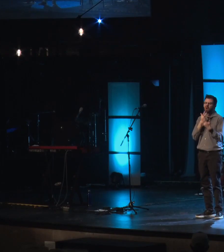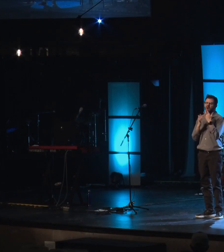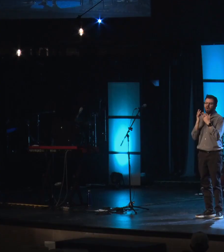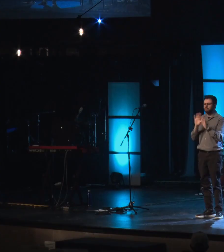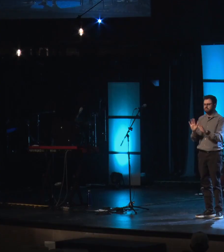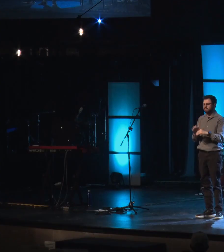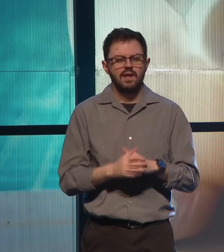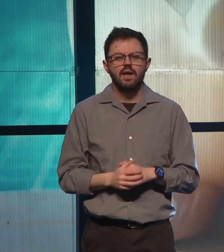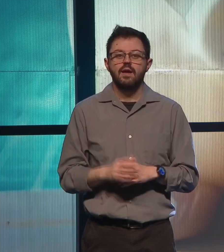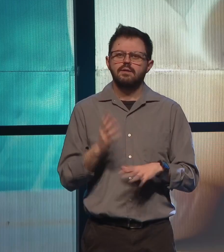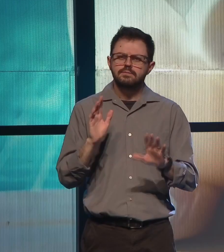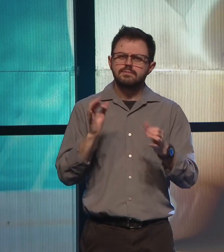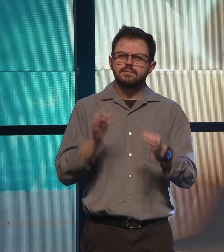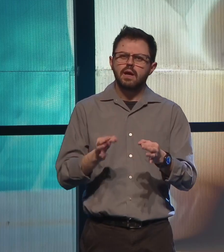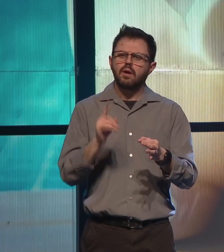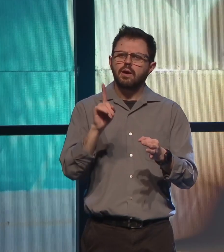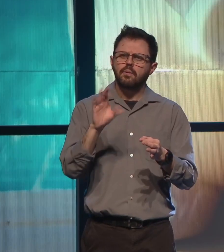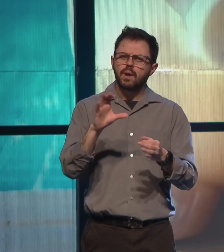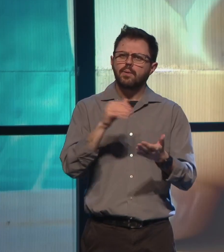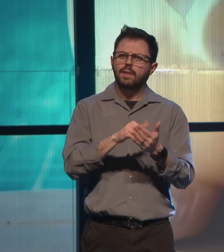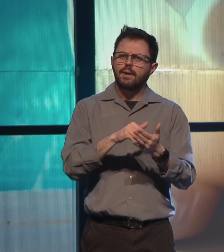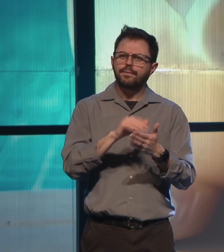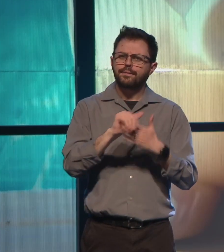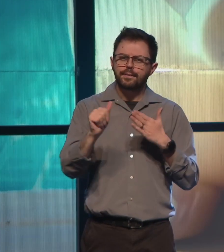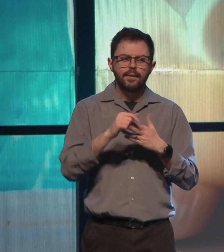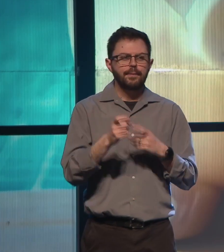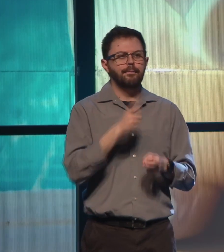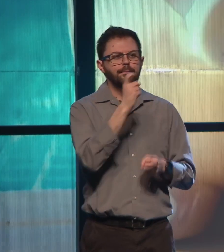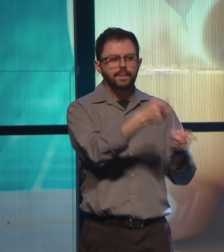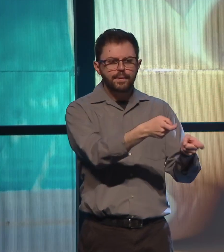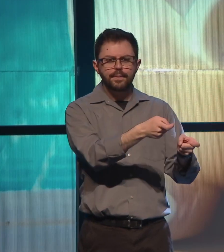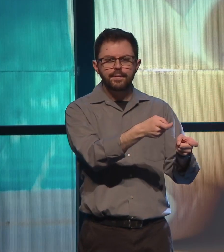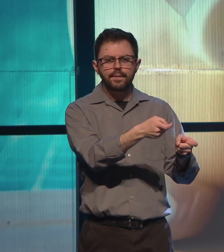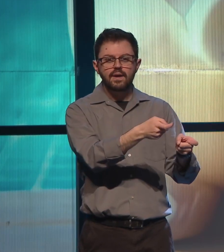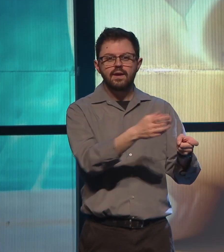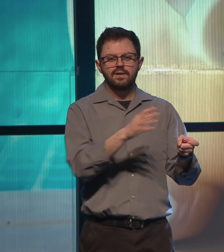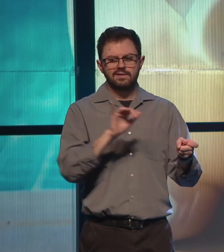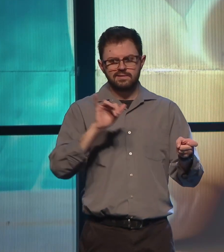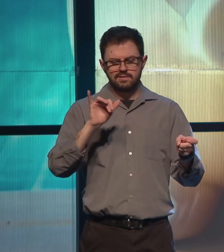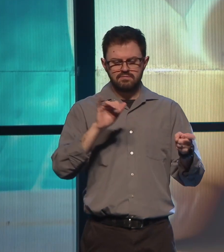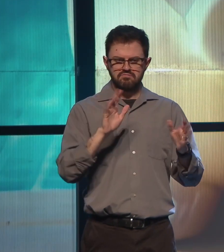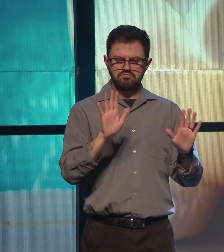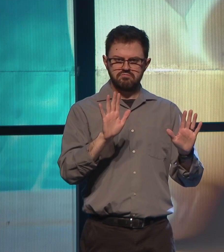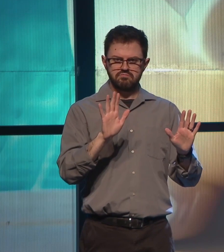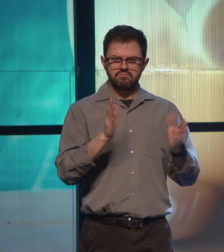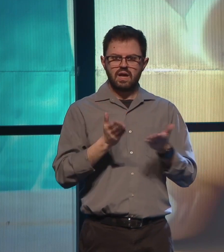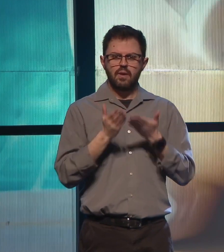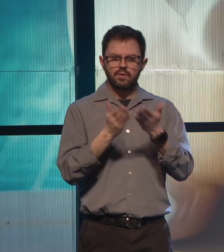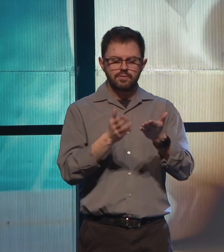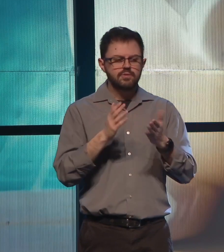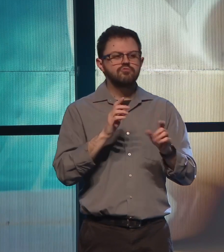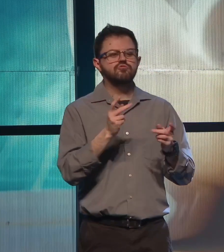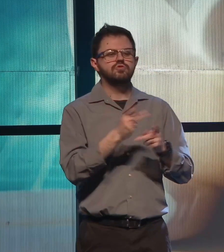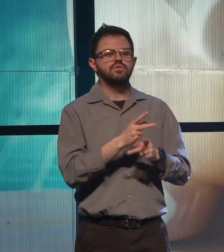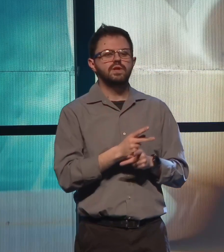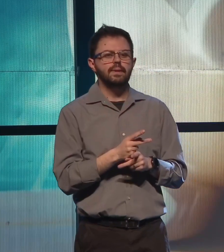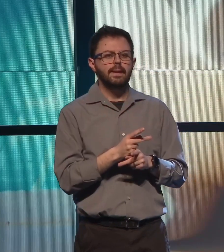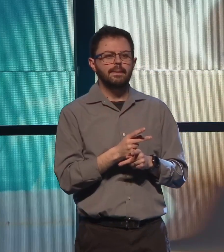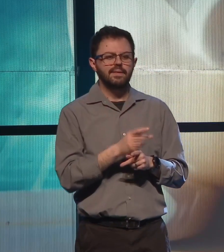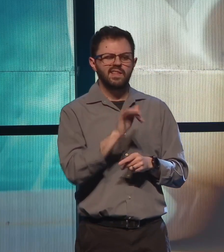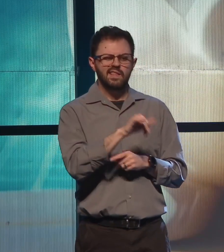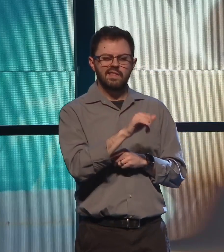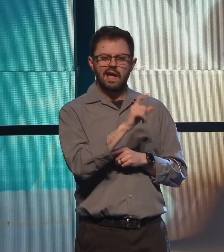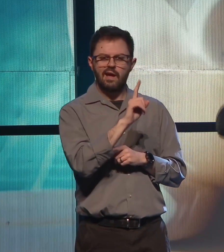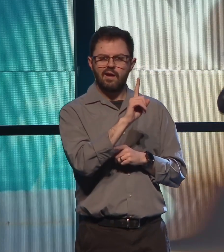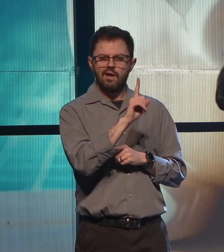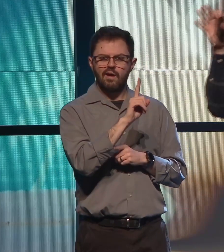give $100,000 away. I would encourage that person to say, hey, you got to figure out, like, how much of that